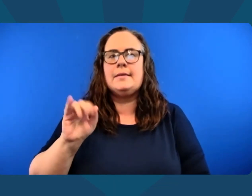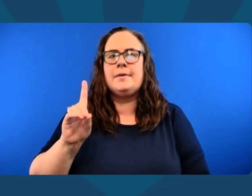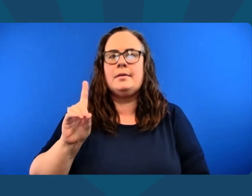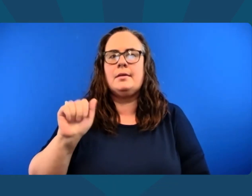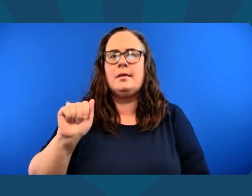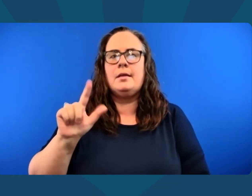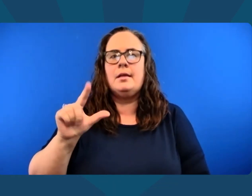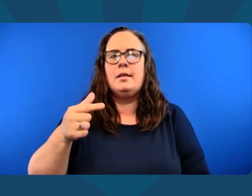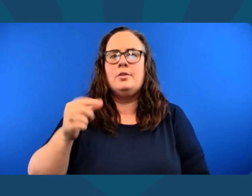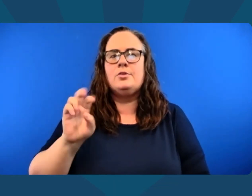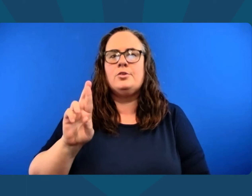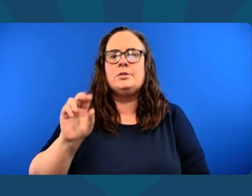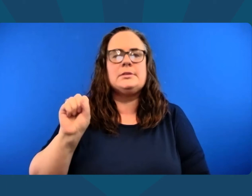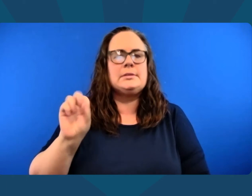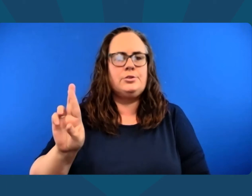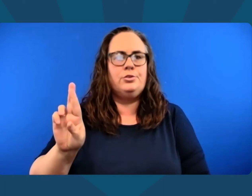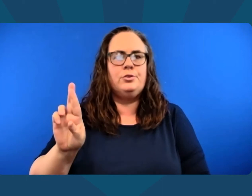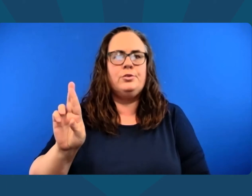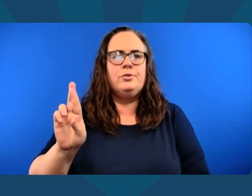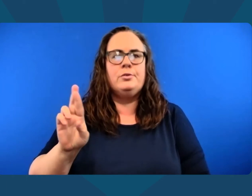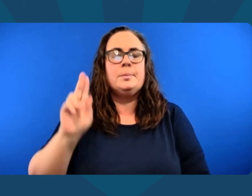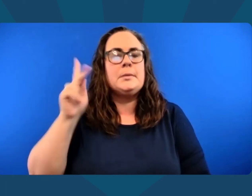David Algier, Sr.